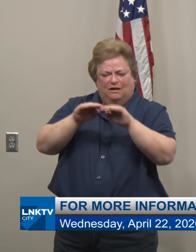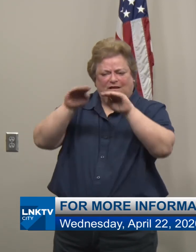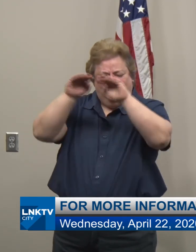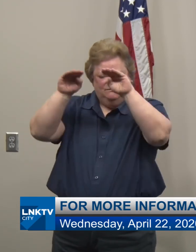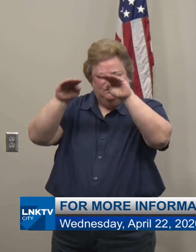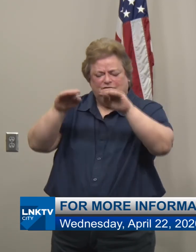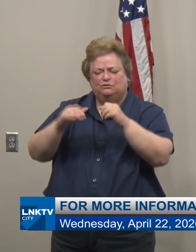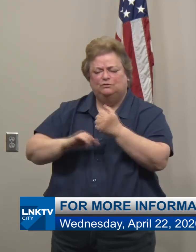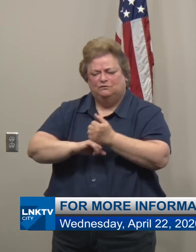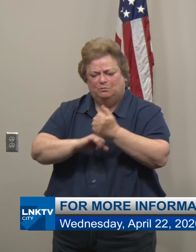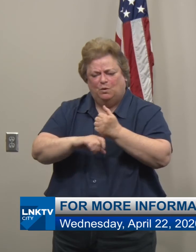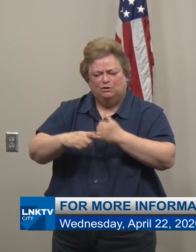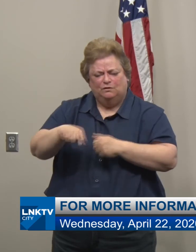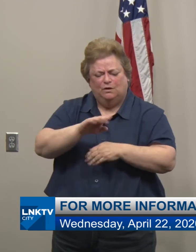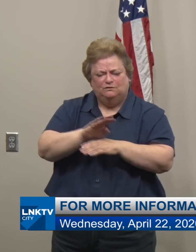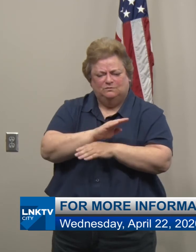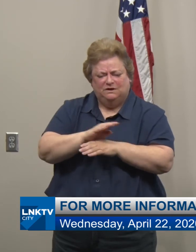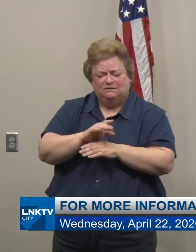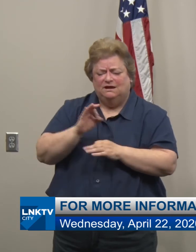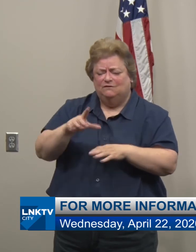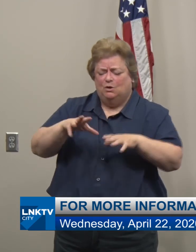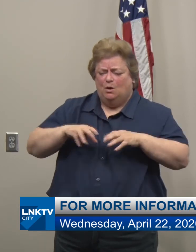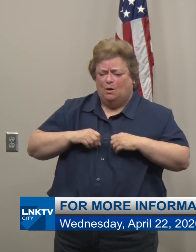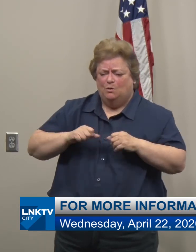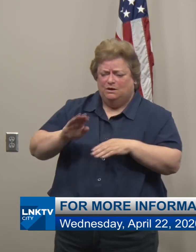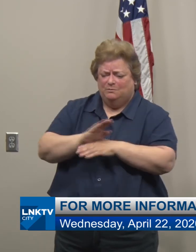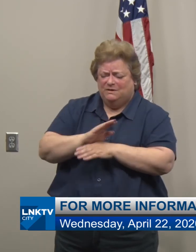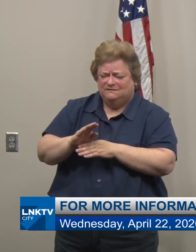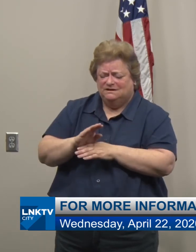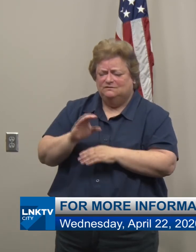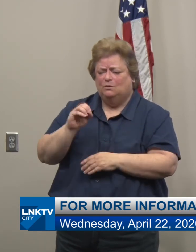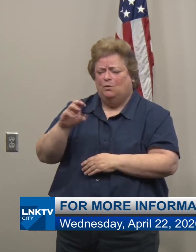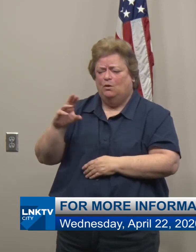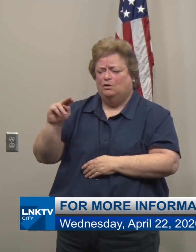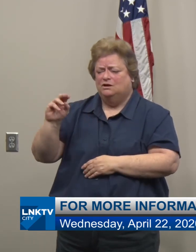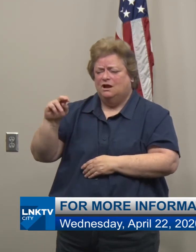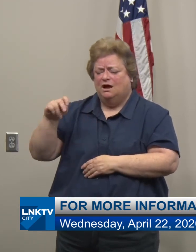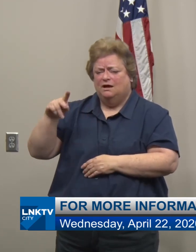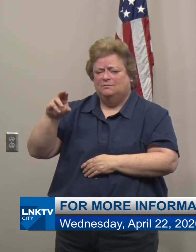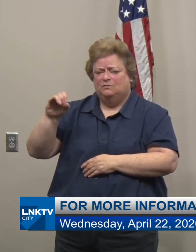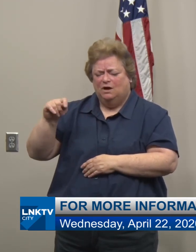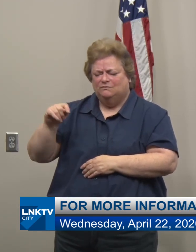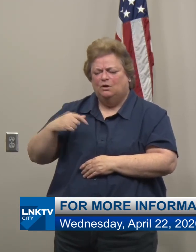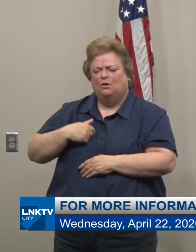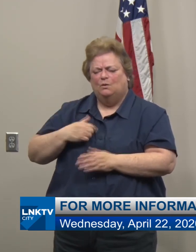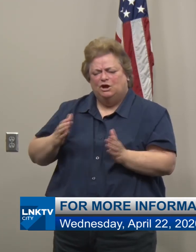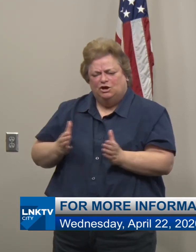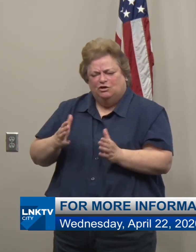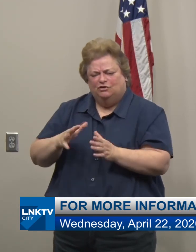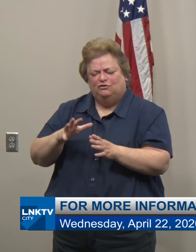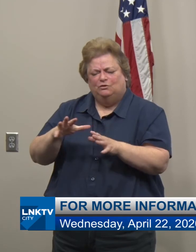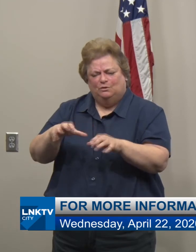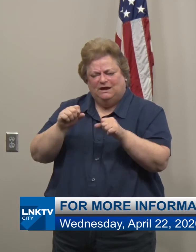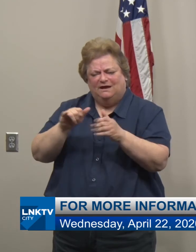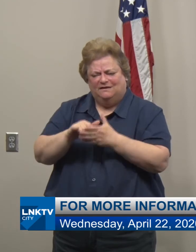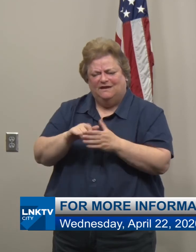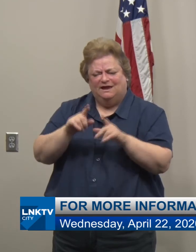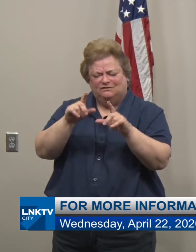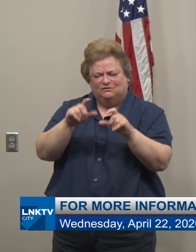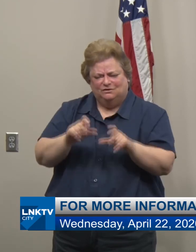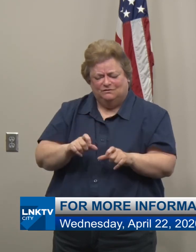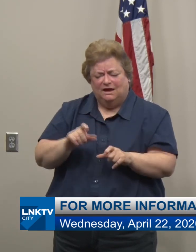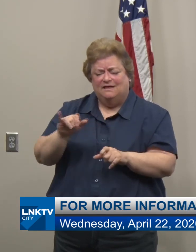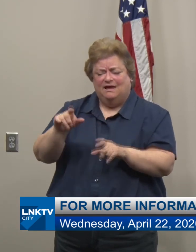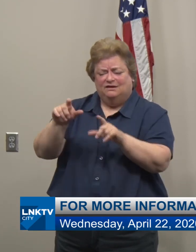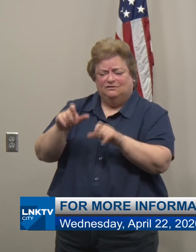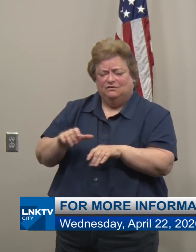and nonprofits. And if you own a business or lead a nonprofit, we urge you to participate by taking this survey as soon as possible. The survey is